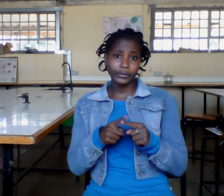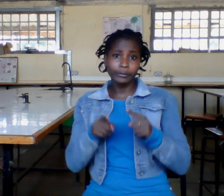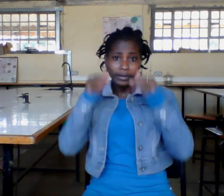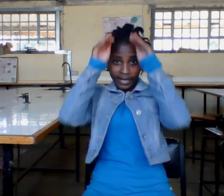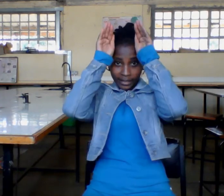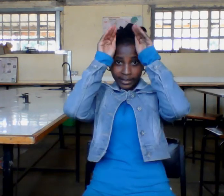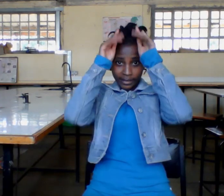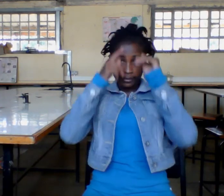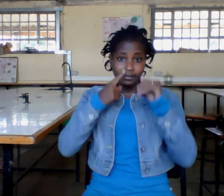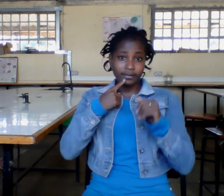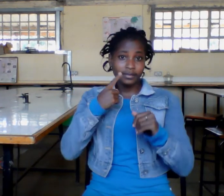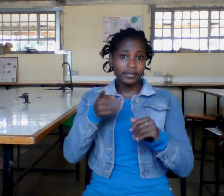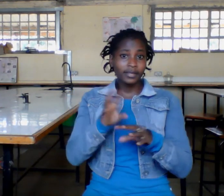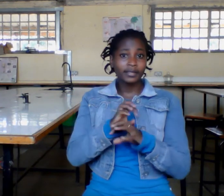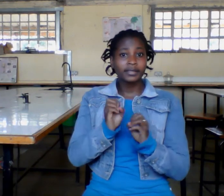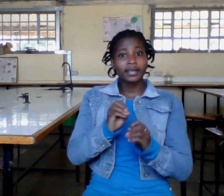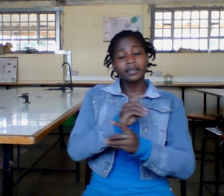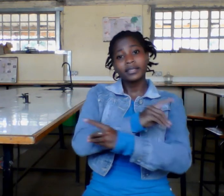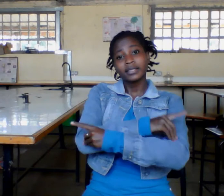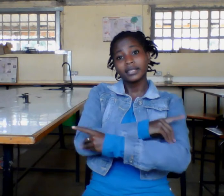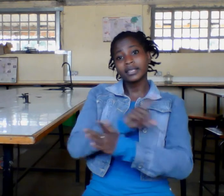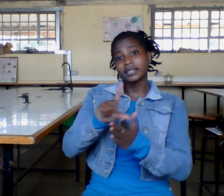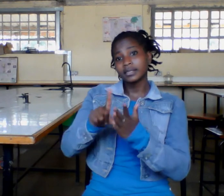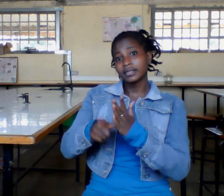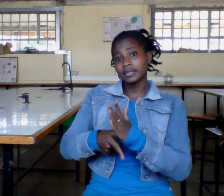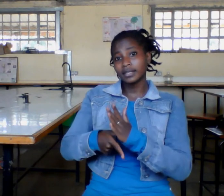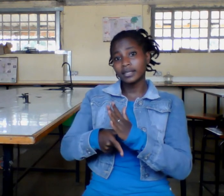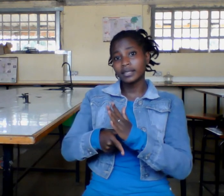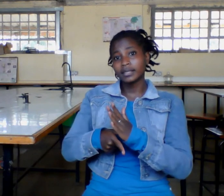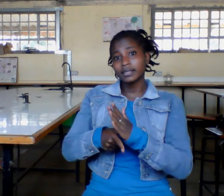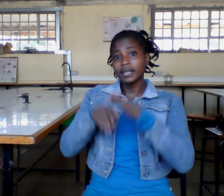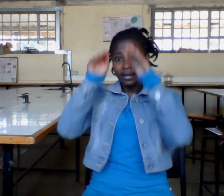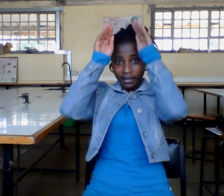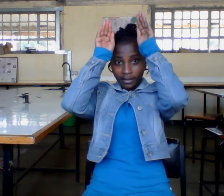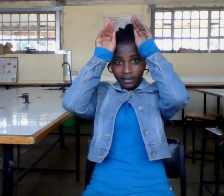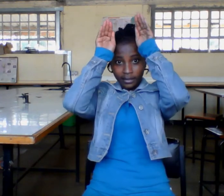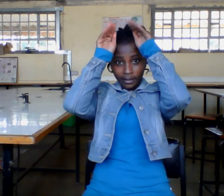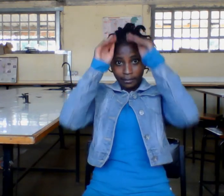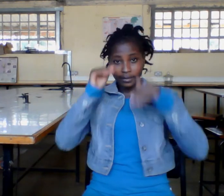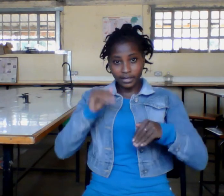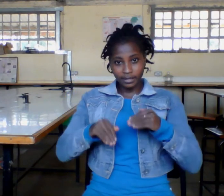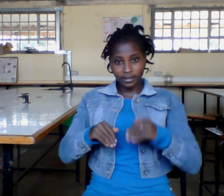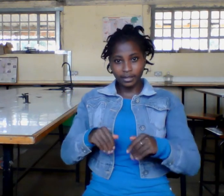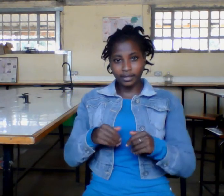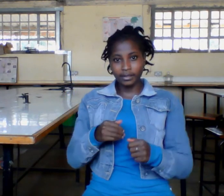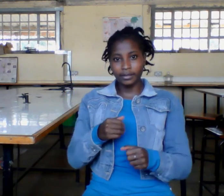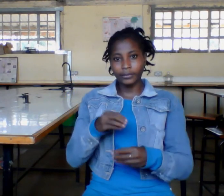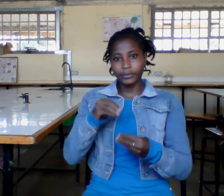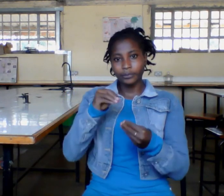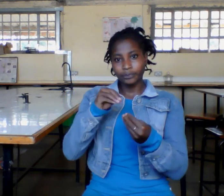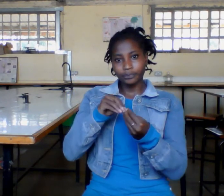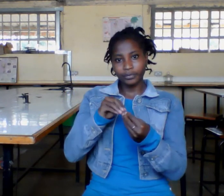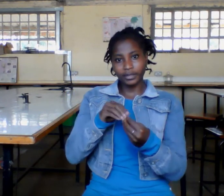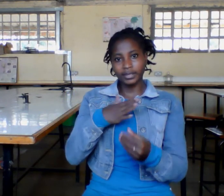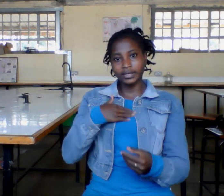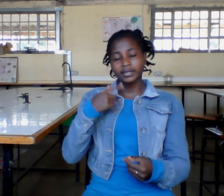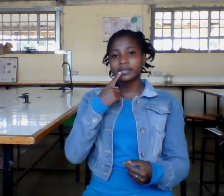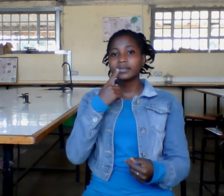passed by, then Rabbit came to Hyena and said, "Someone has stolen everything we own. There's nothing